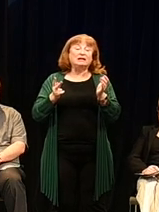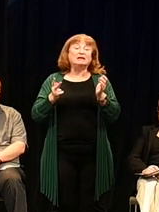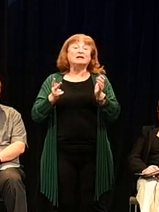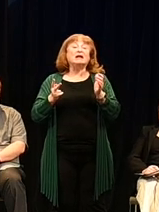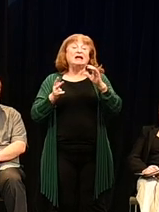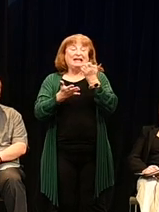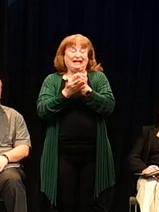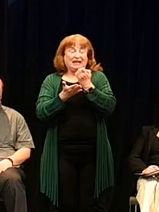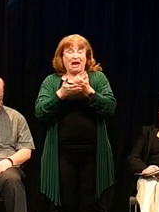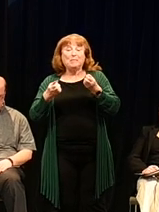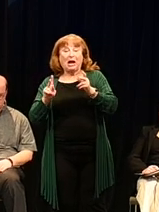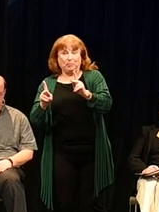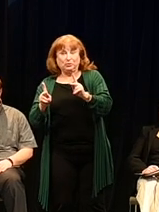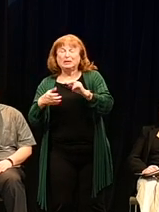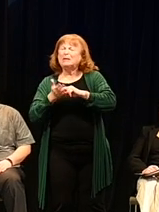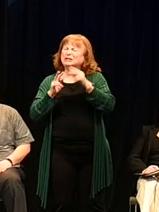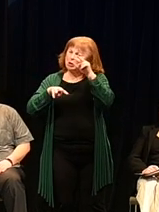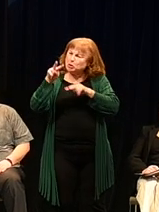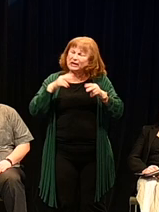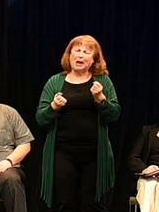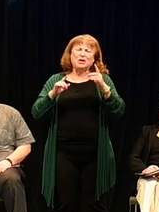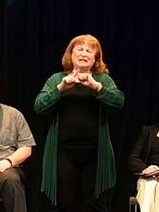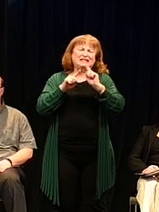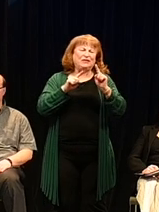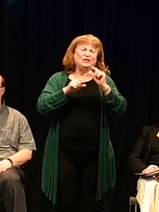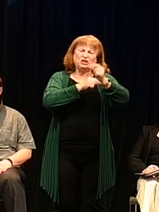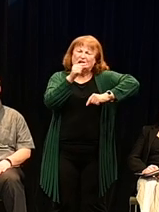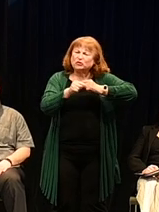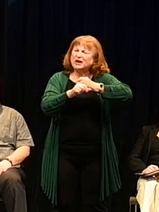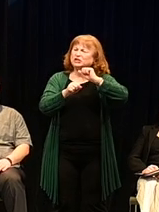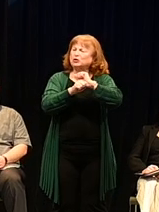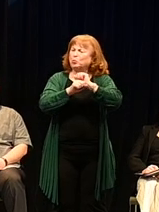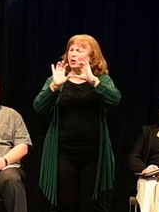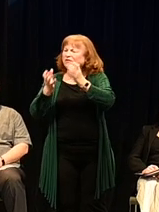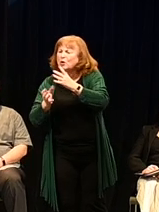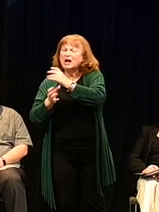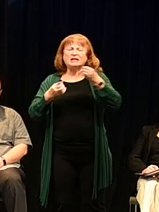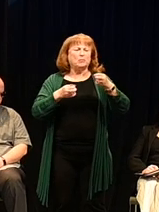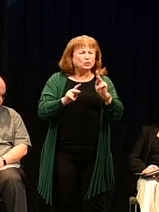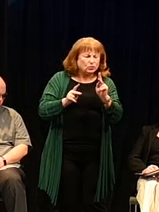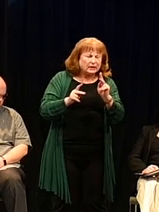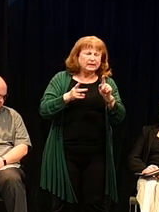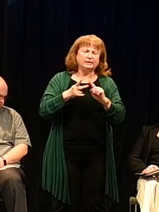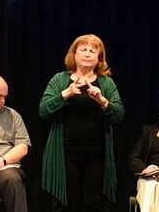economic opportunity, which really means looking at multi-generational workforces and